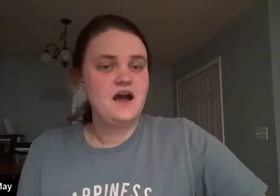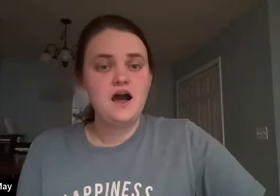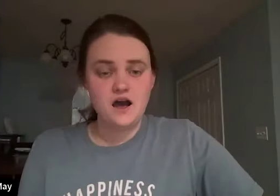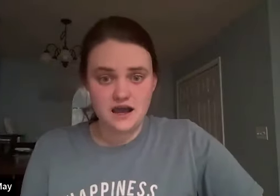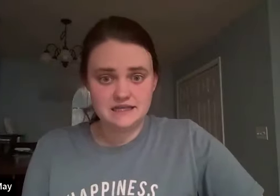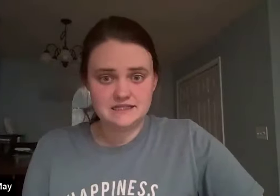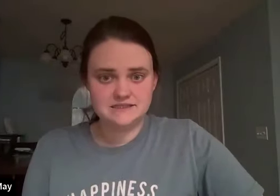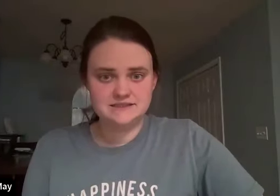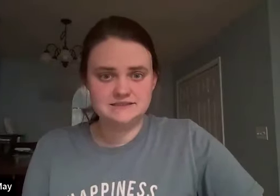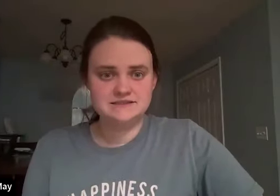Hot.